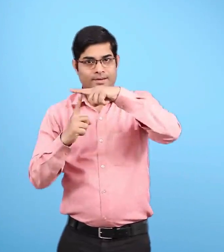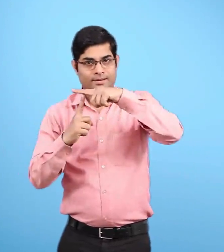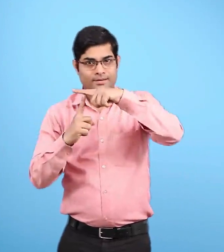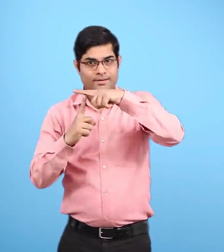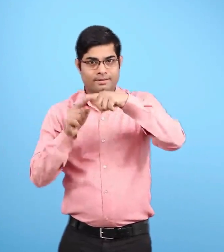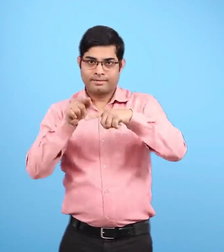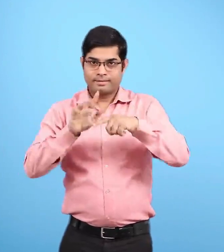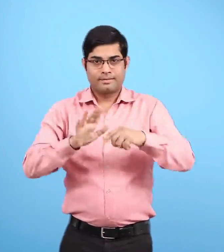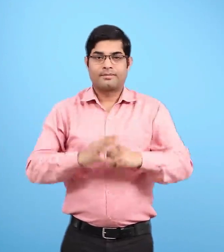picture.